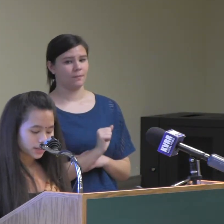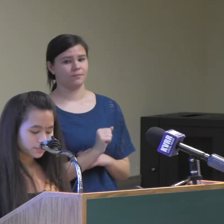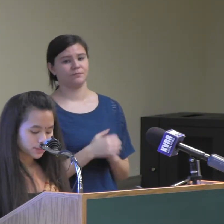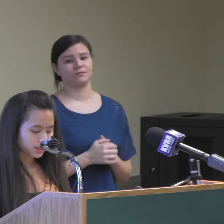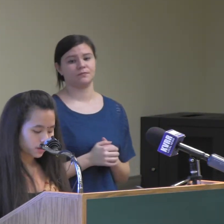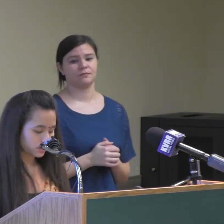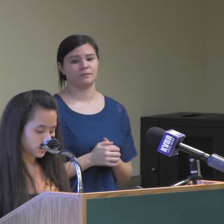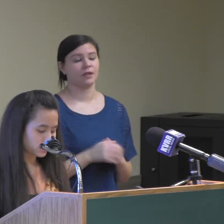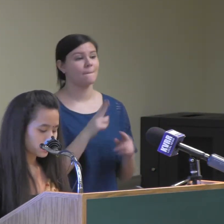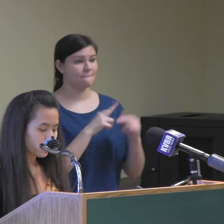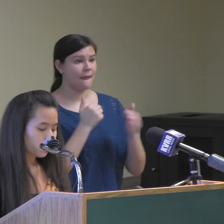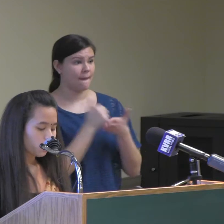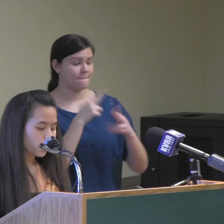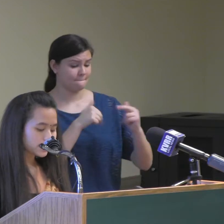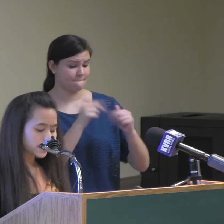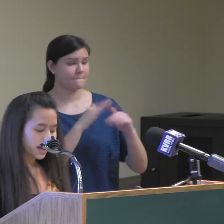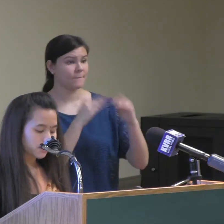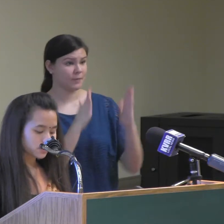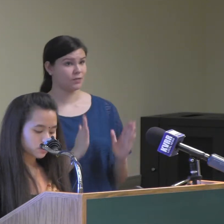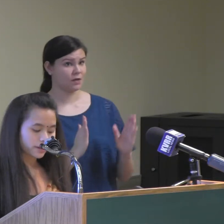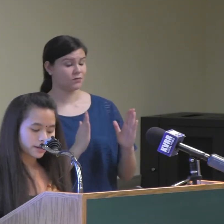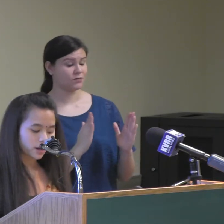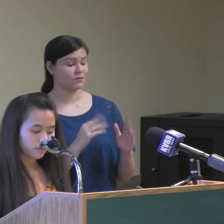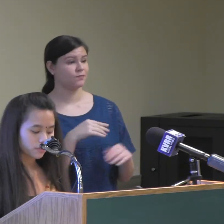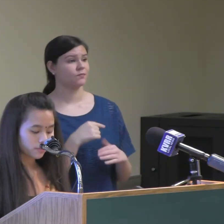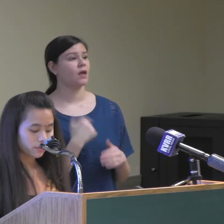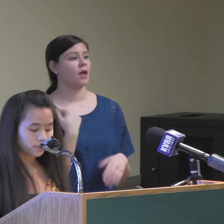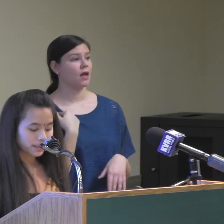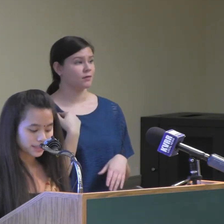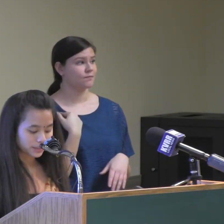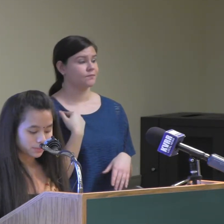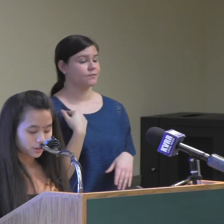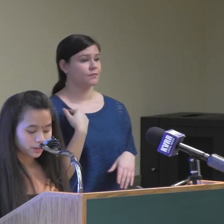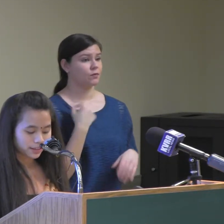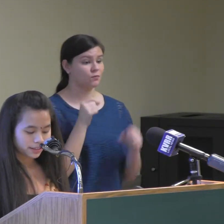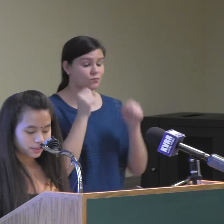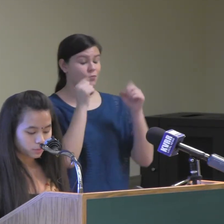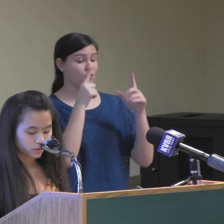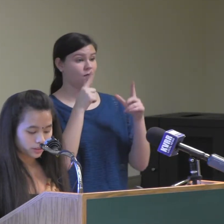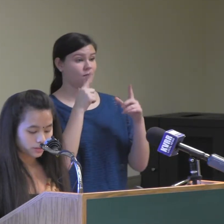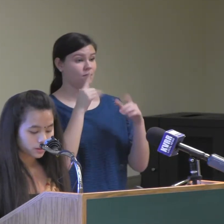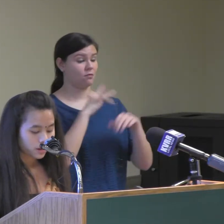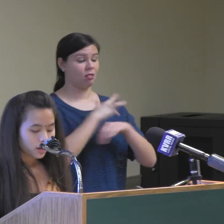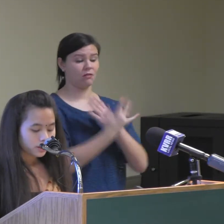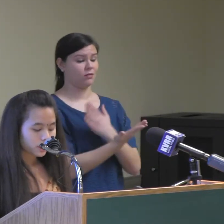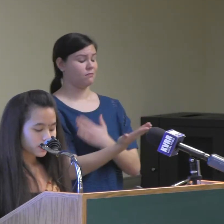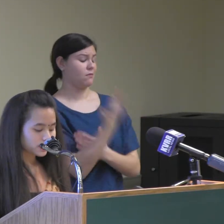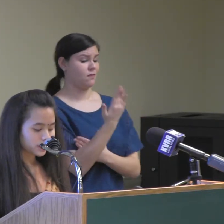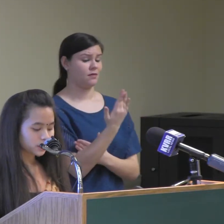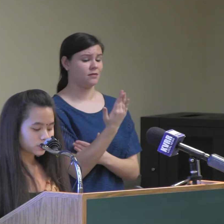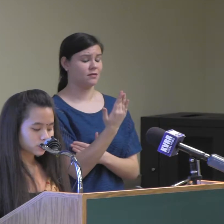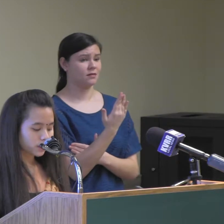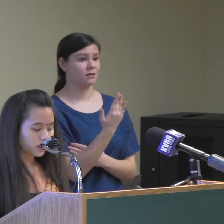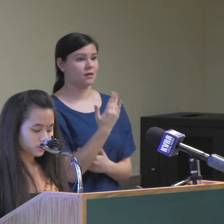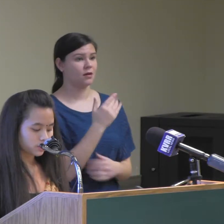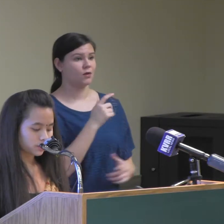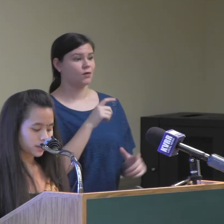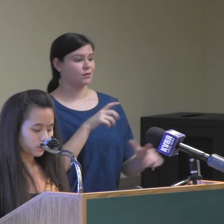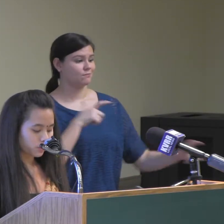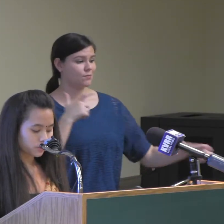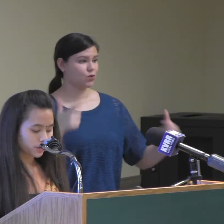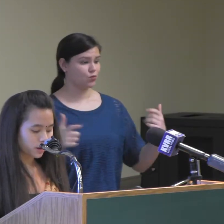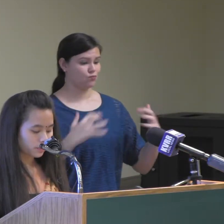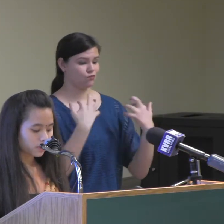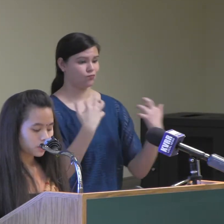he helped build houses. One day, I was woken up from my sleep early in the morning. There was a huge crowd